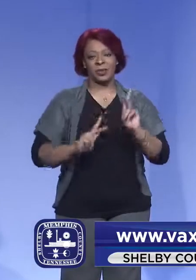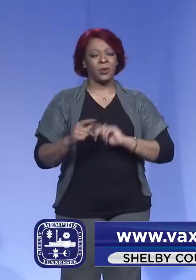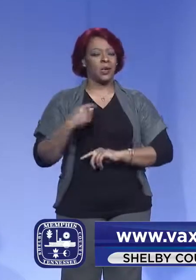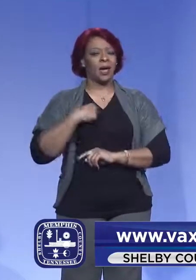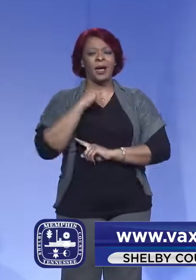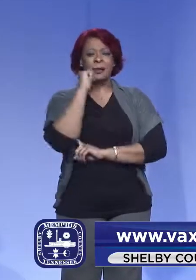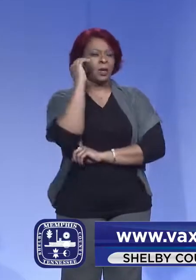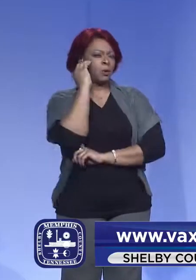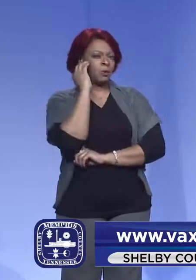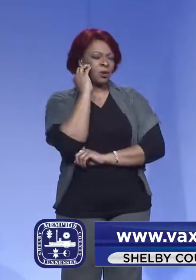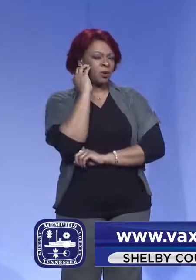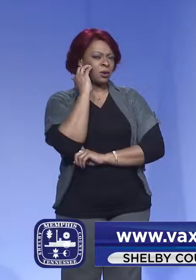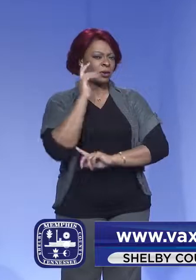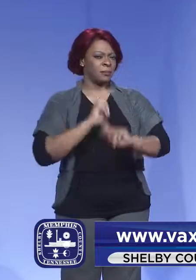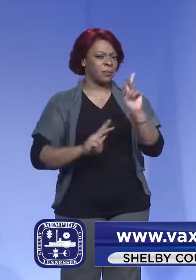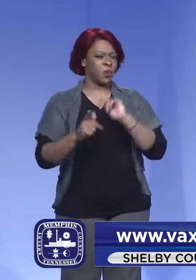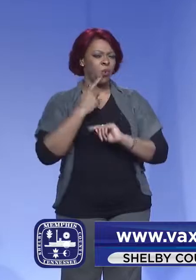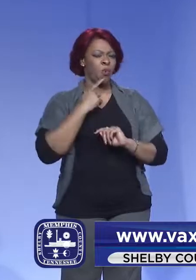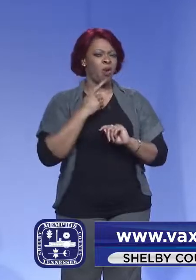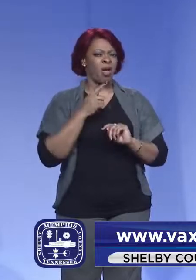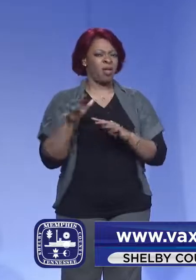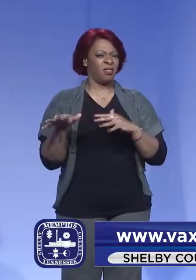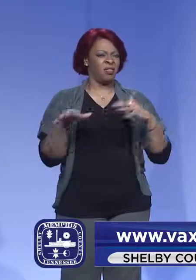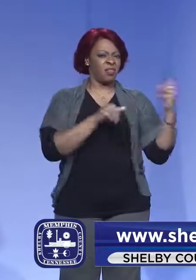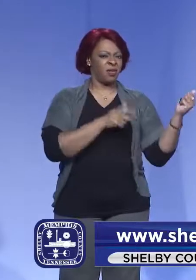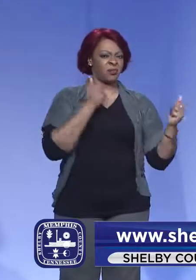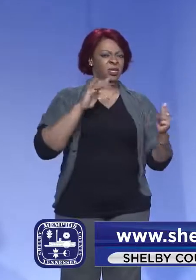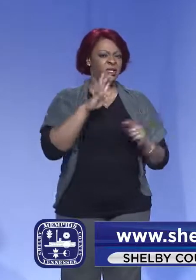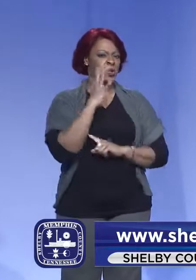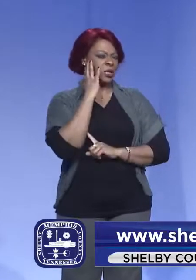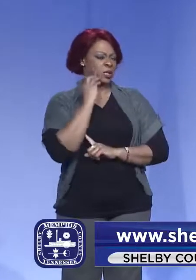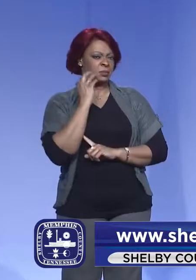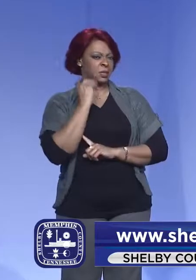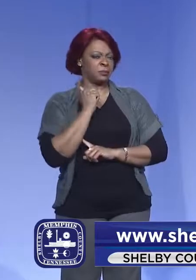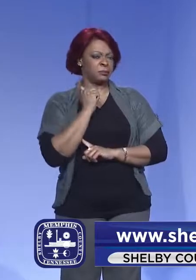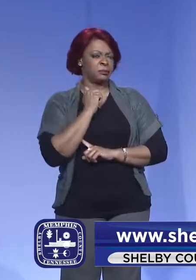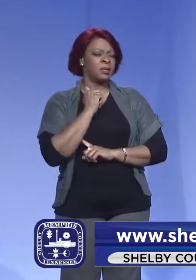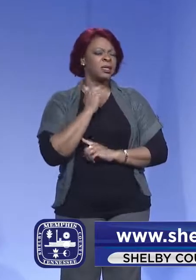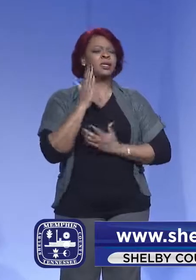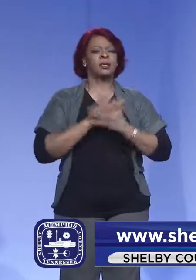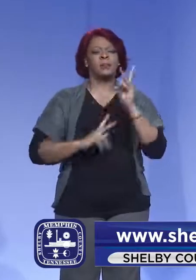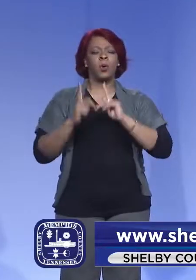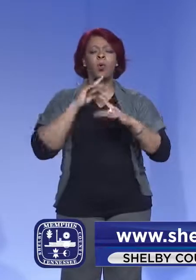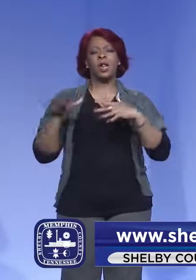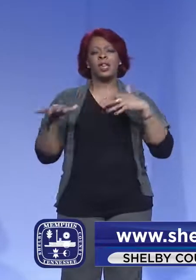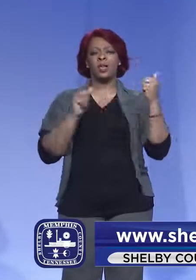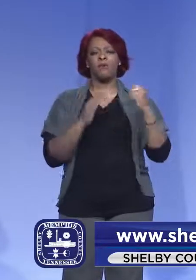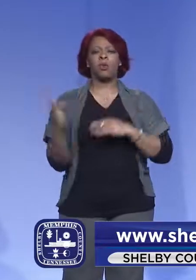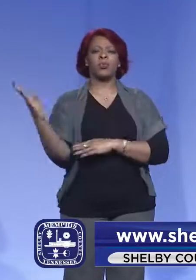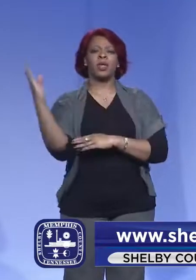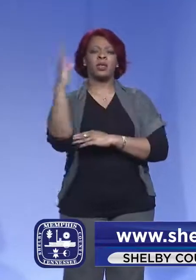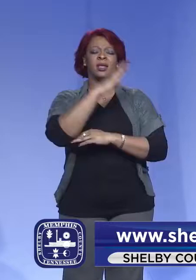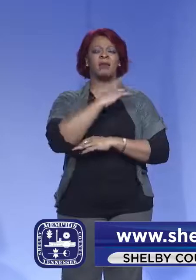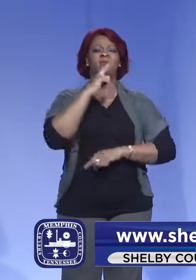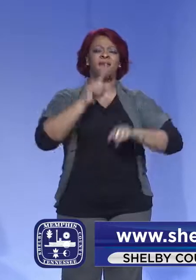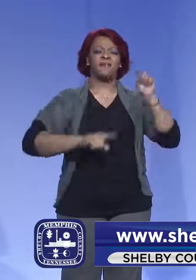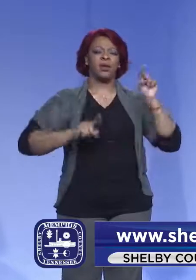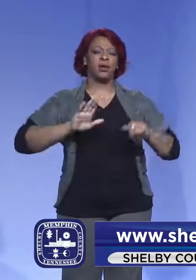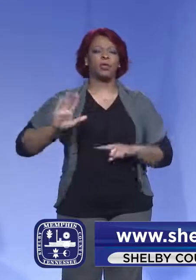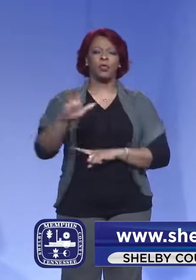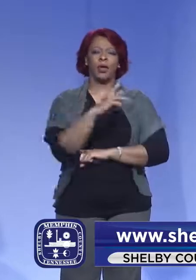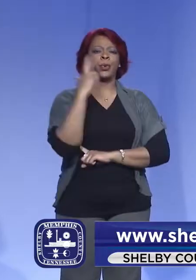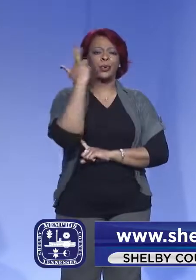not aware of people who left because of their experience. There are people who leave throughout the day for various